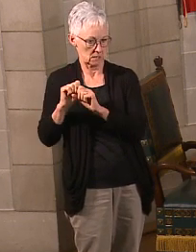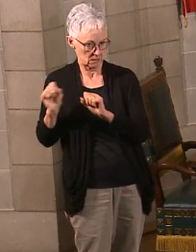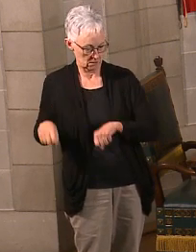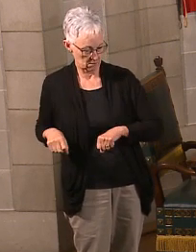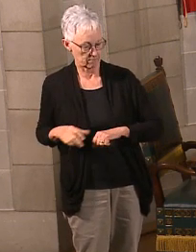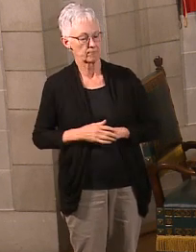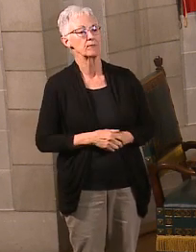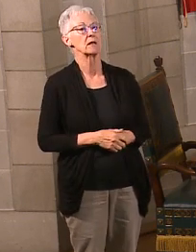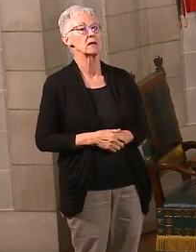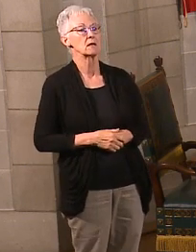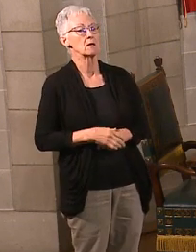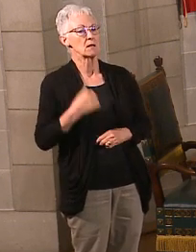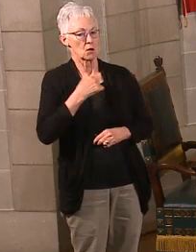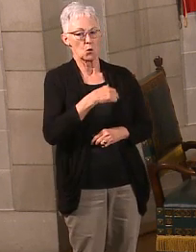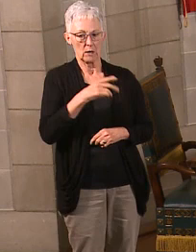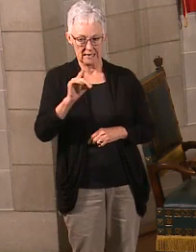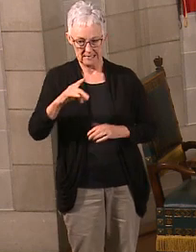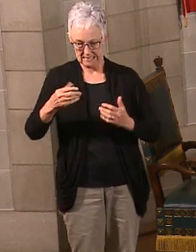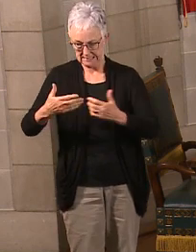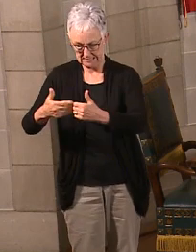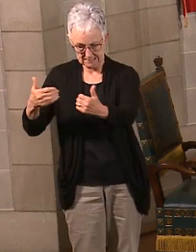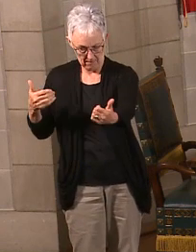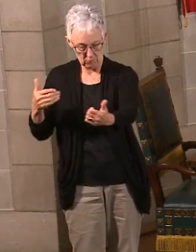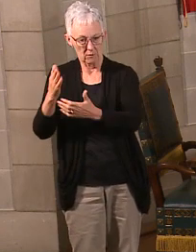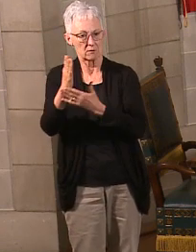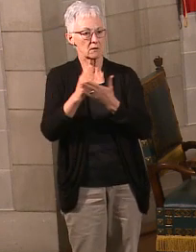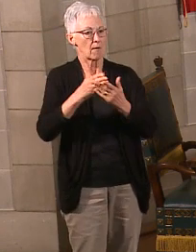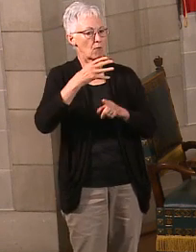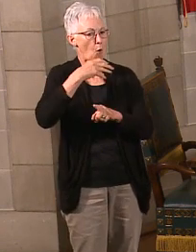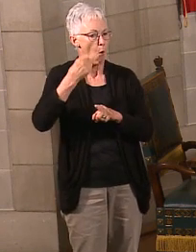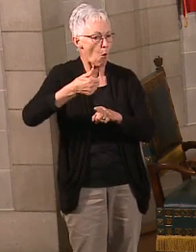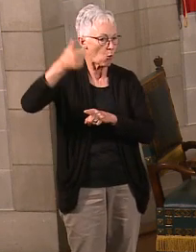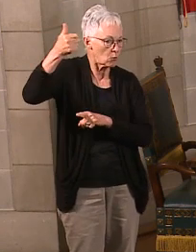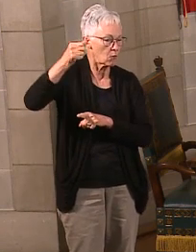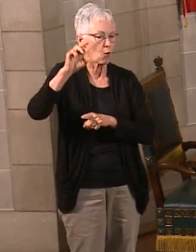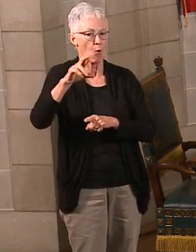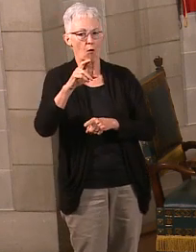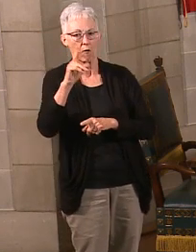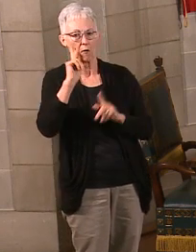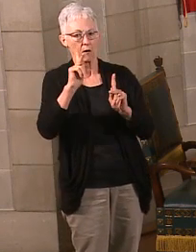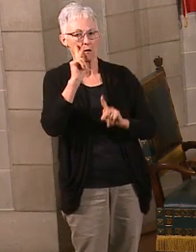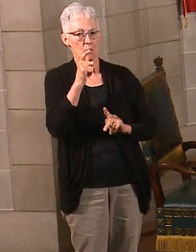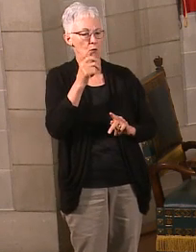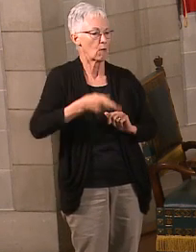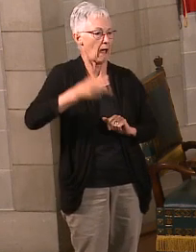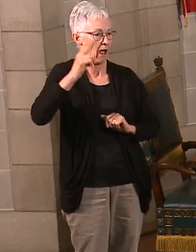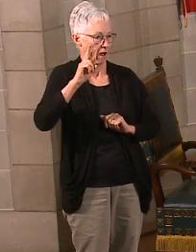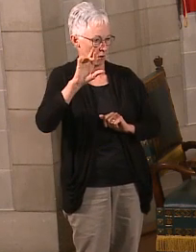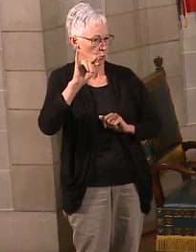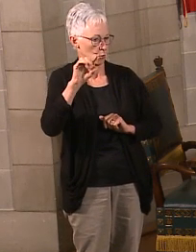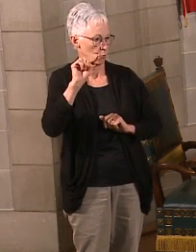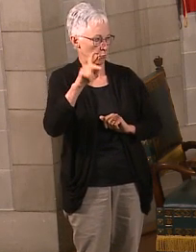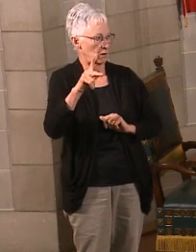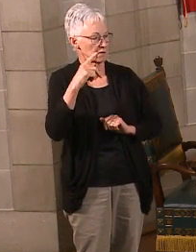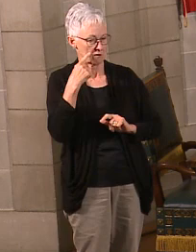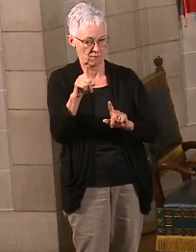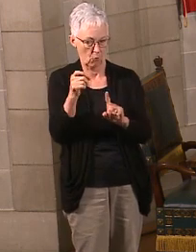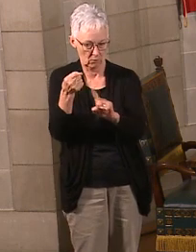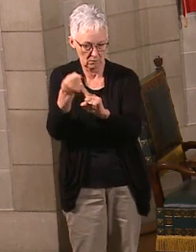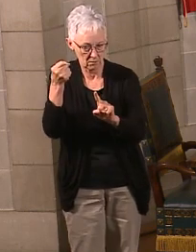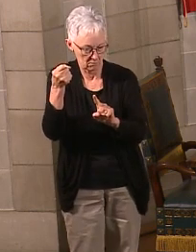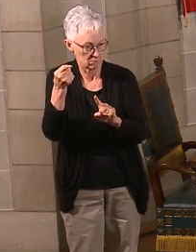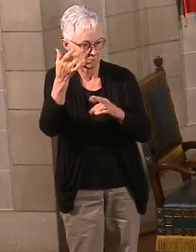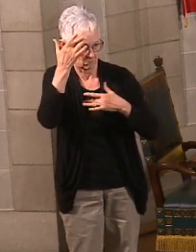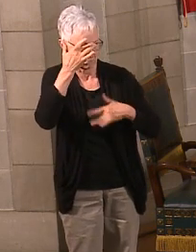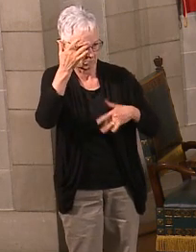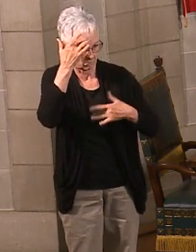to separate our geriatric population at NSP and the mothers, children, and pregnant inmates that are housed at